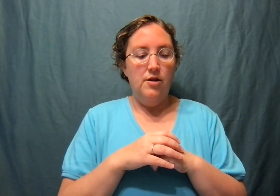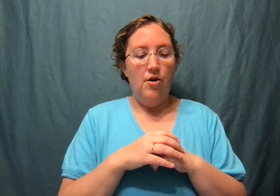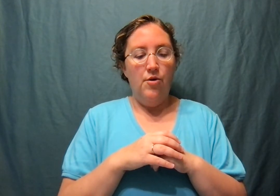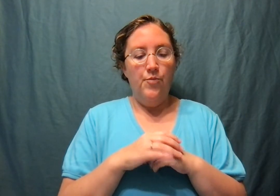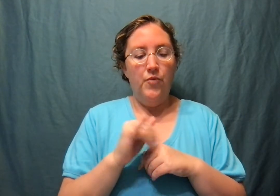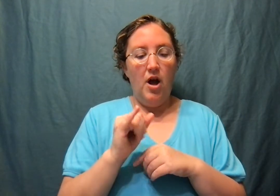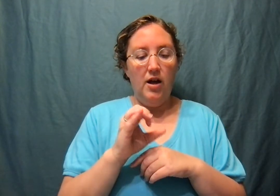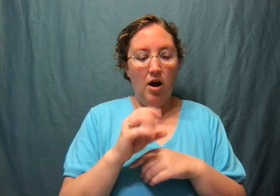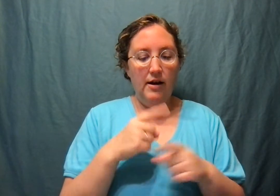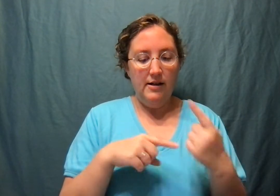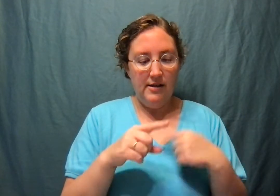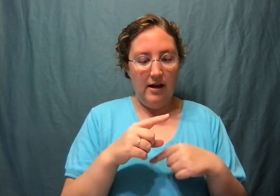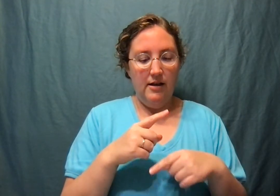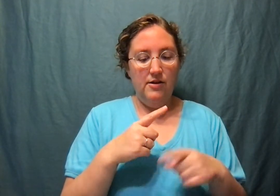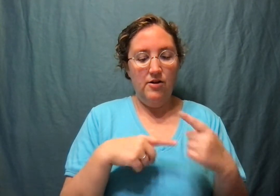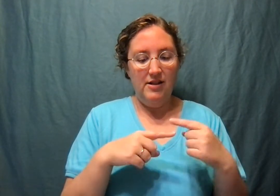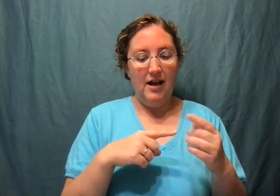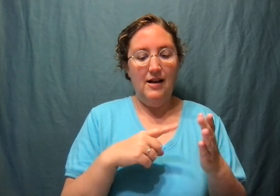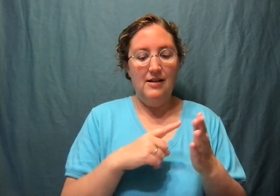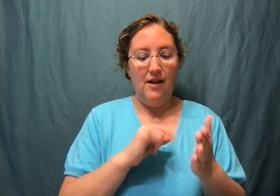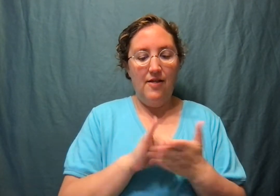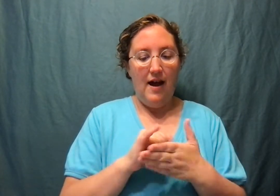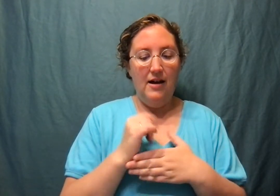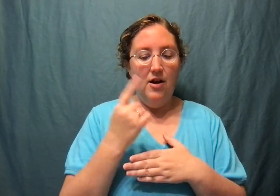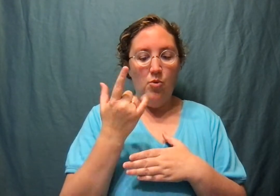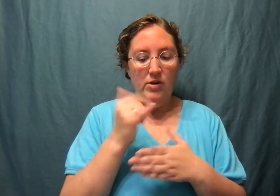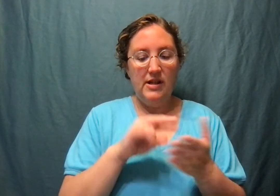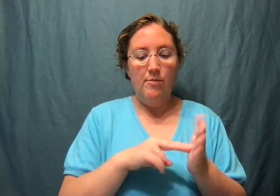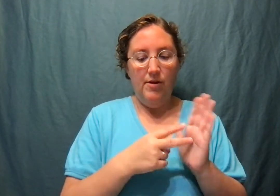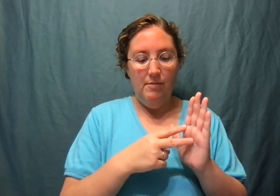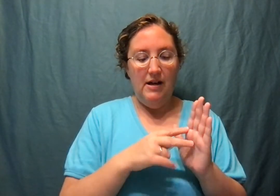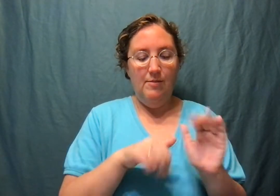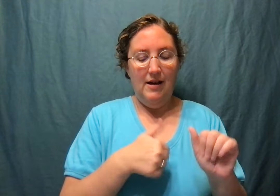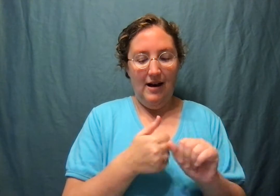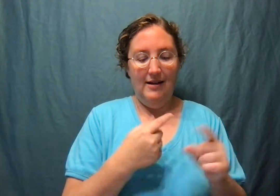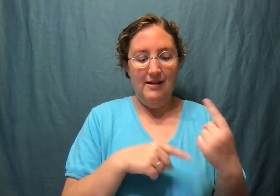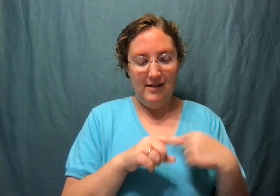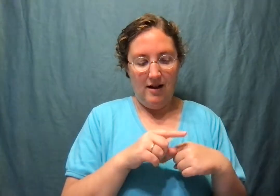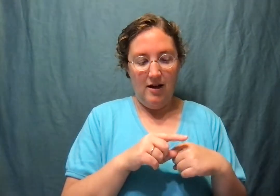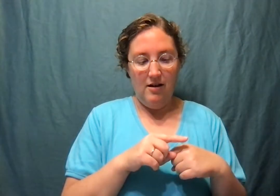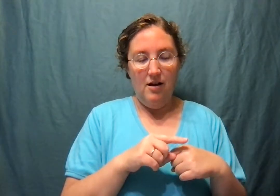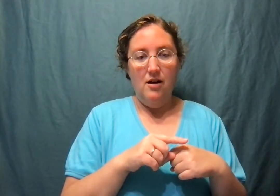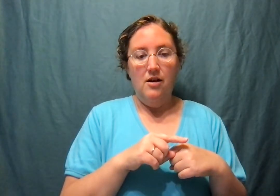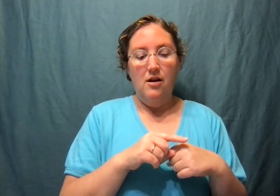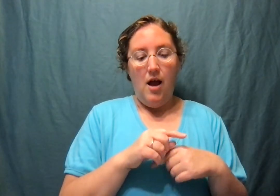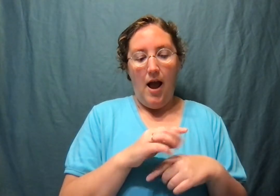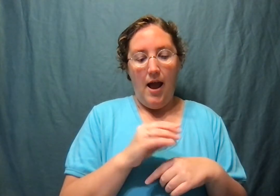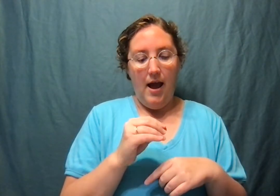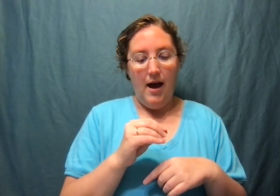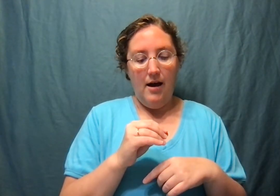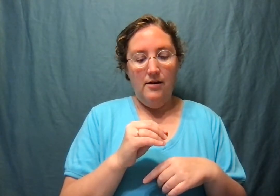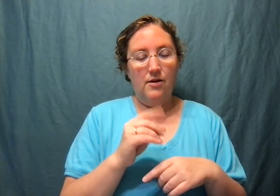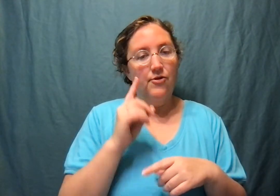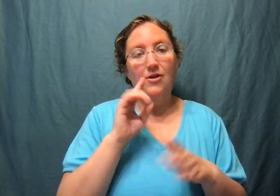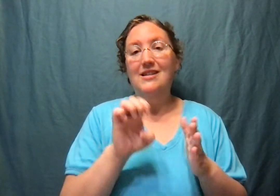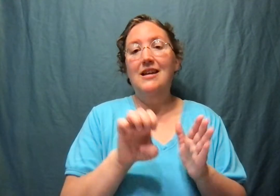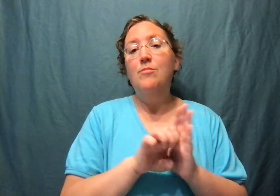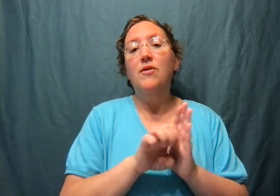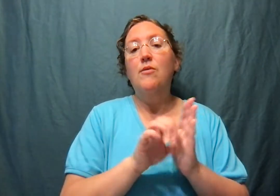So iconic signs are signs that resemble the meaning behind the sign. And for example, that would be